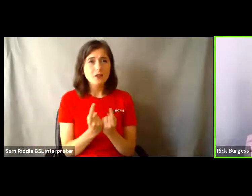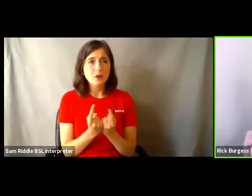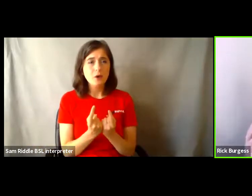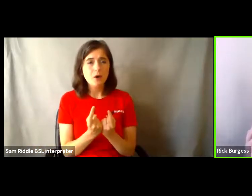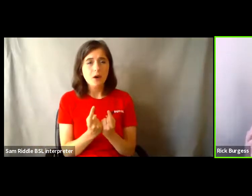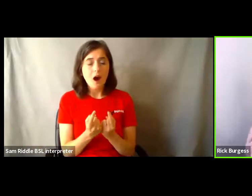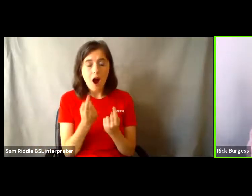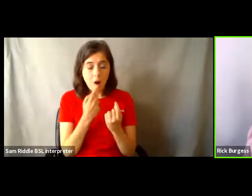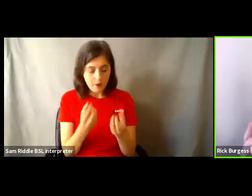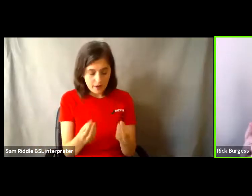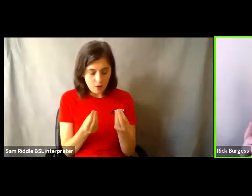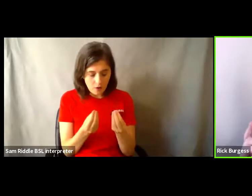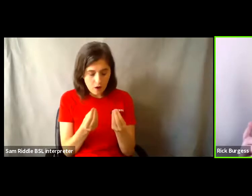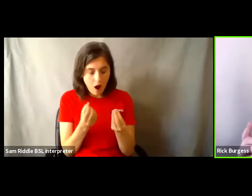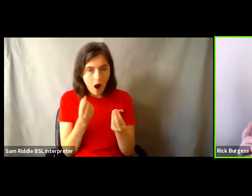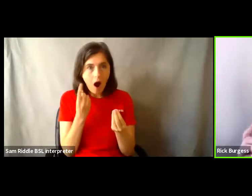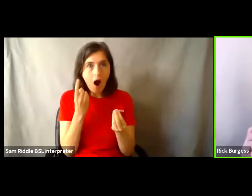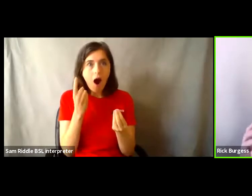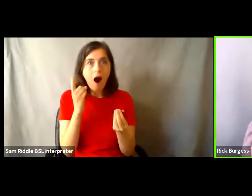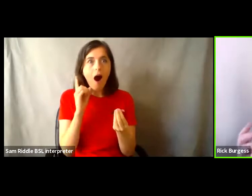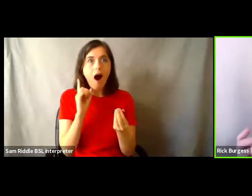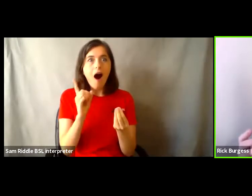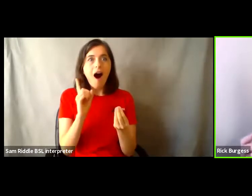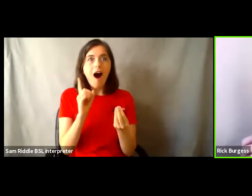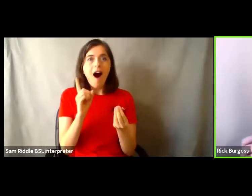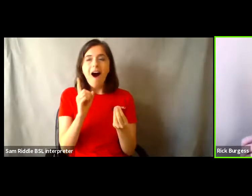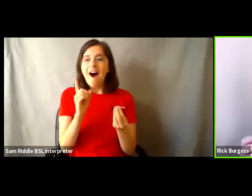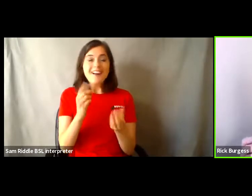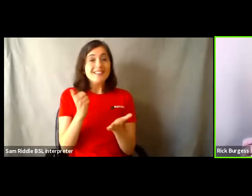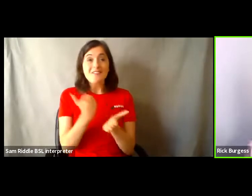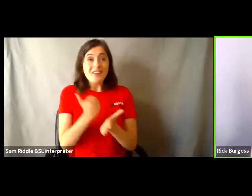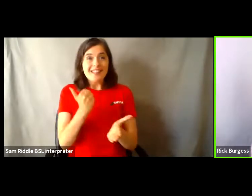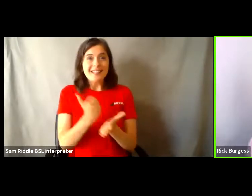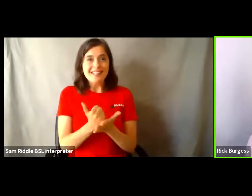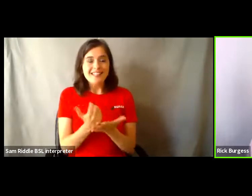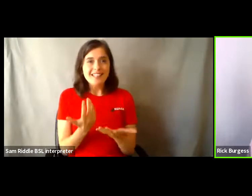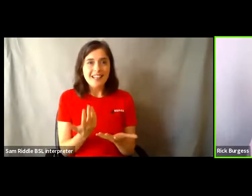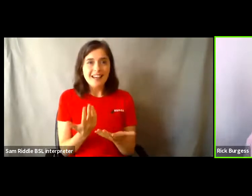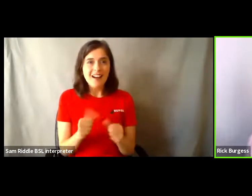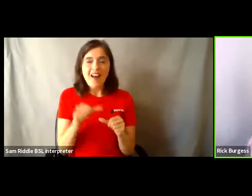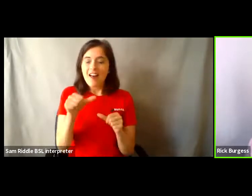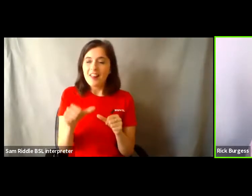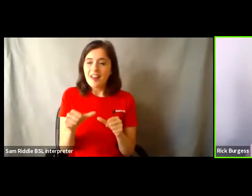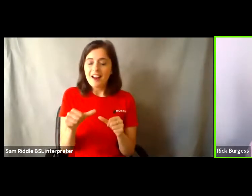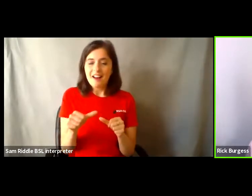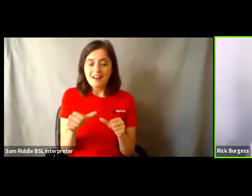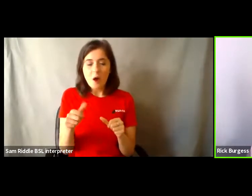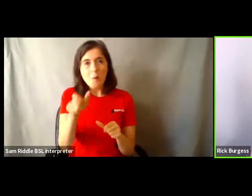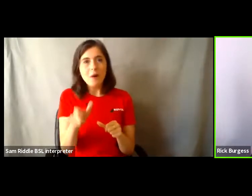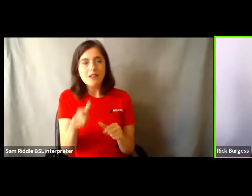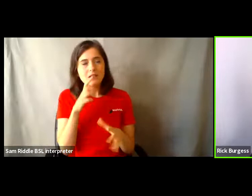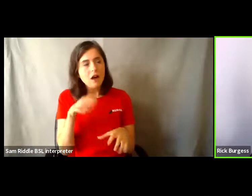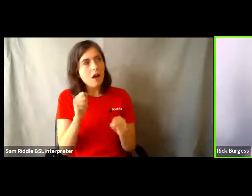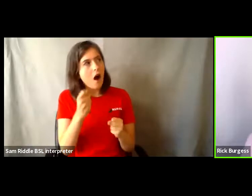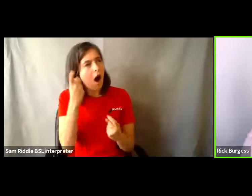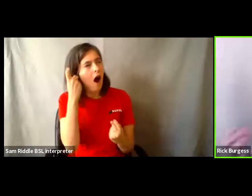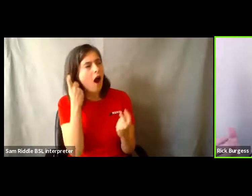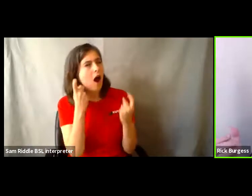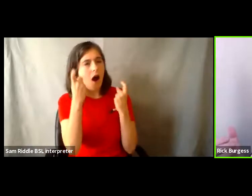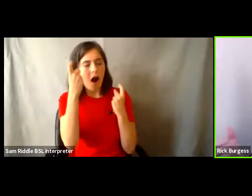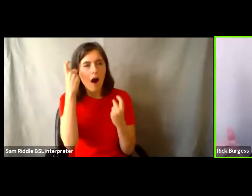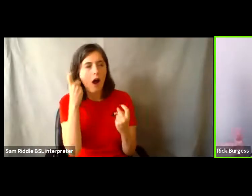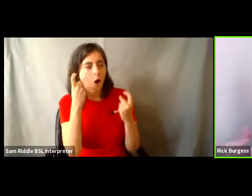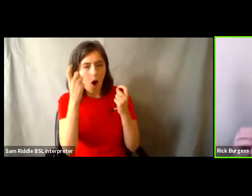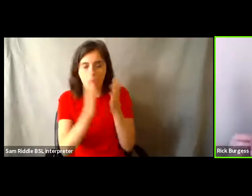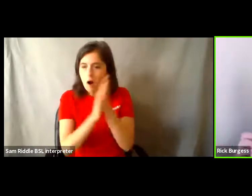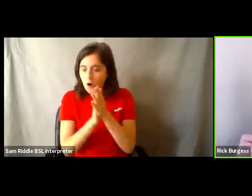go, ah, it is fantastic. And then they start really thinking stuff and start